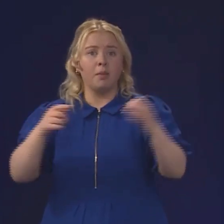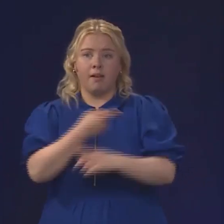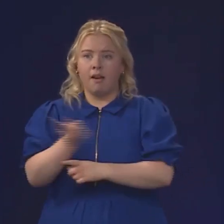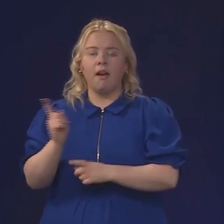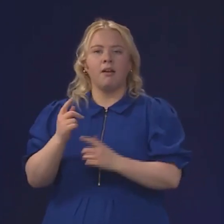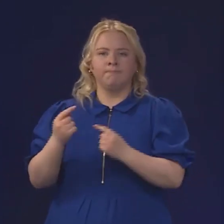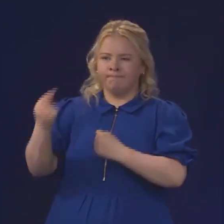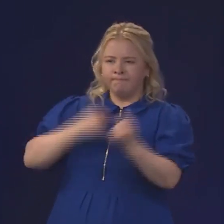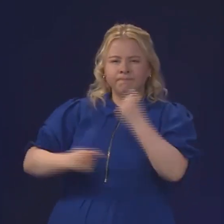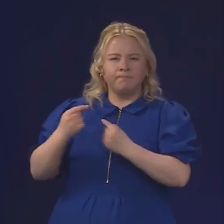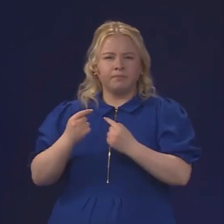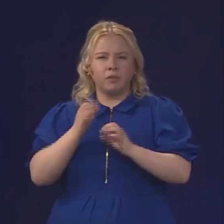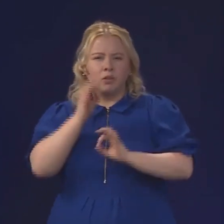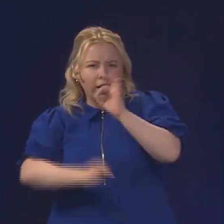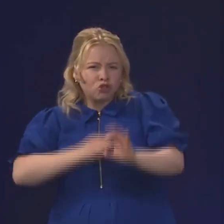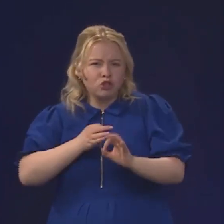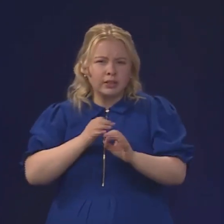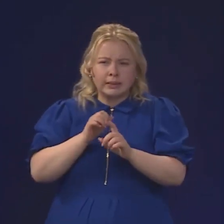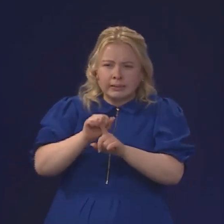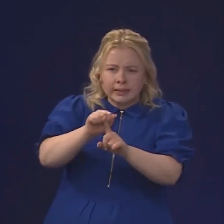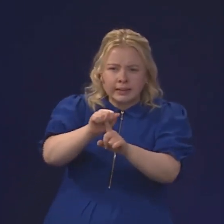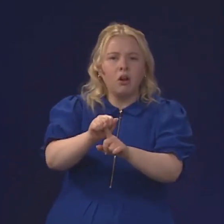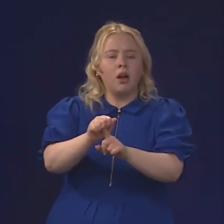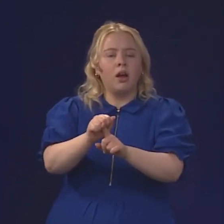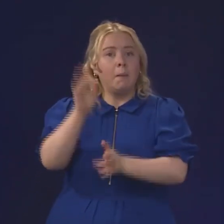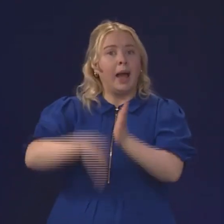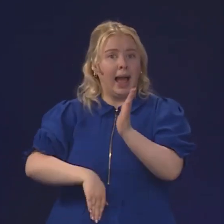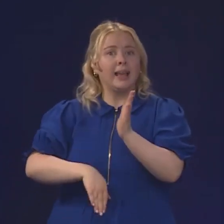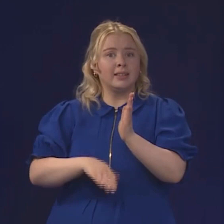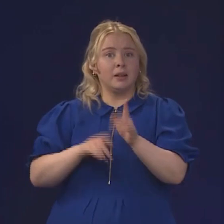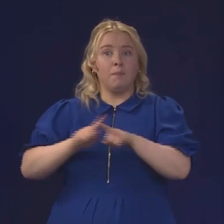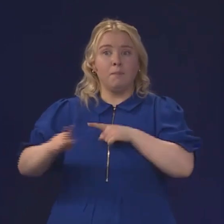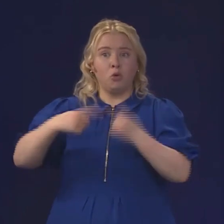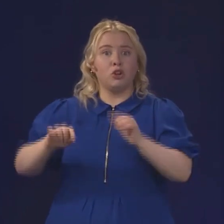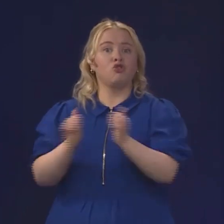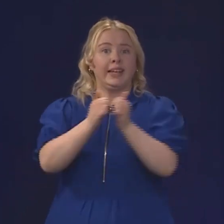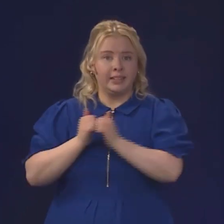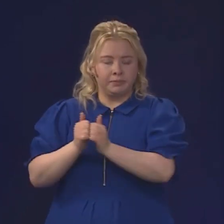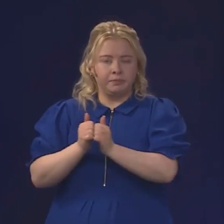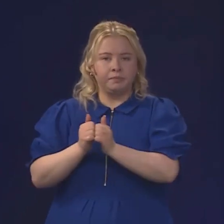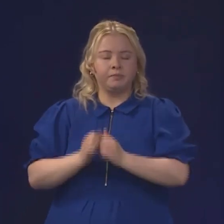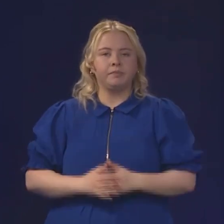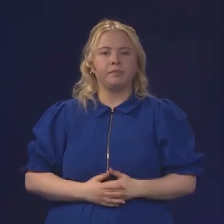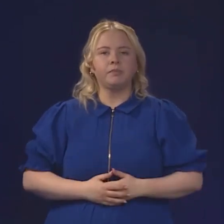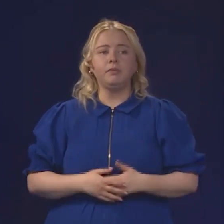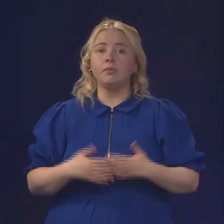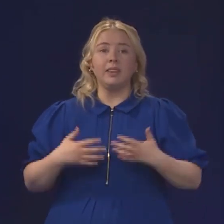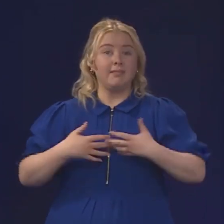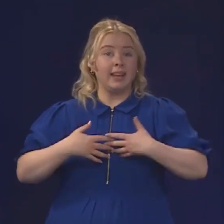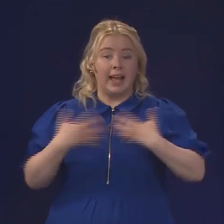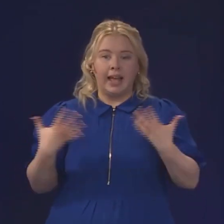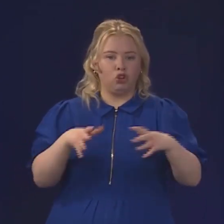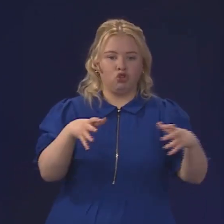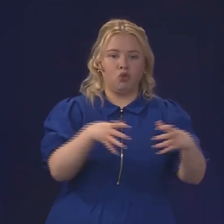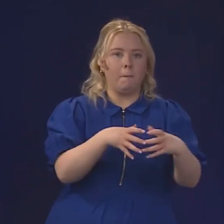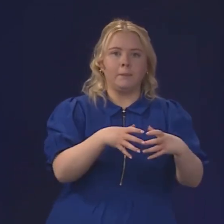a 2/3 majority. The point and I made this point to Glenn as well, is that within any group in society,